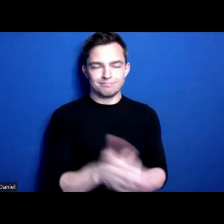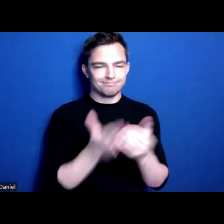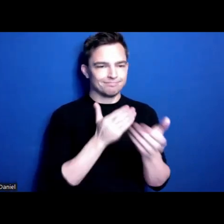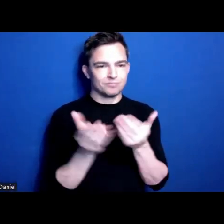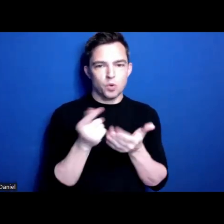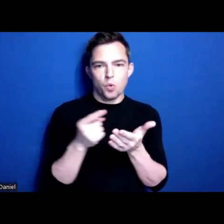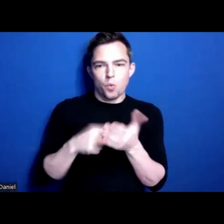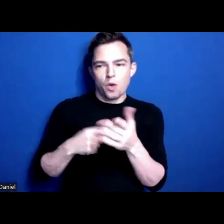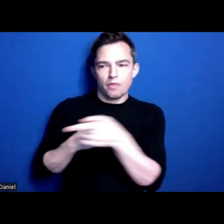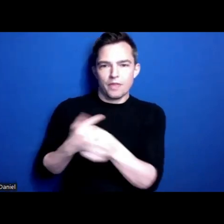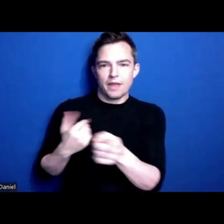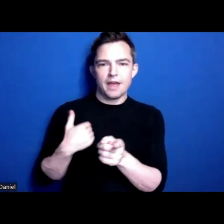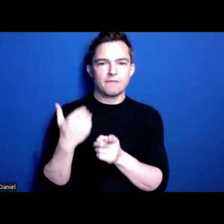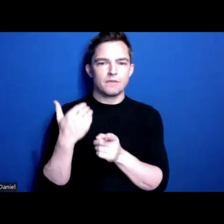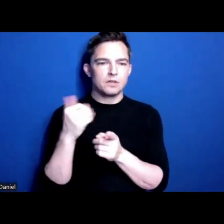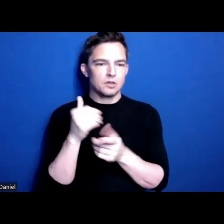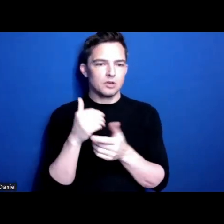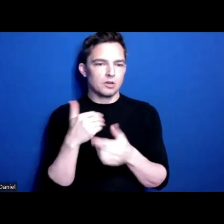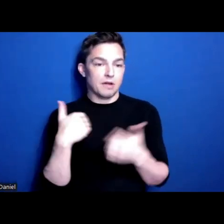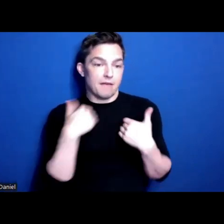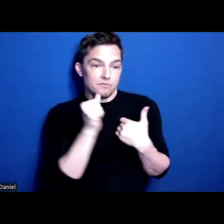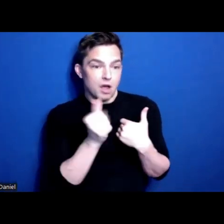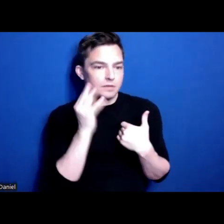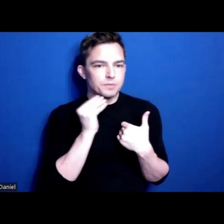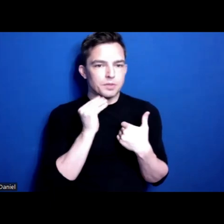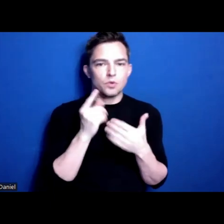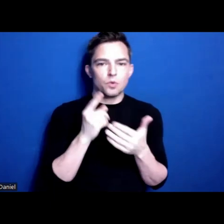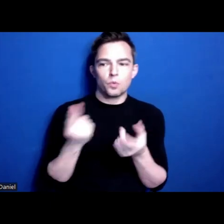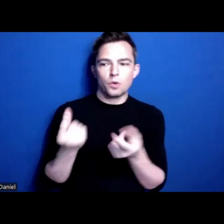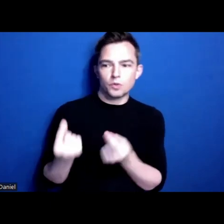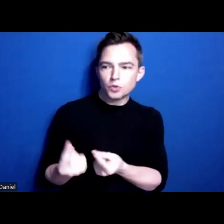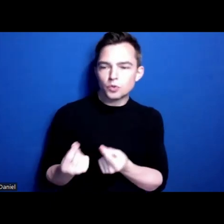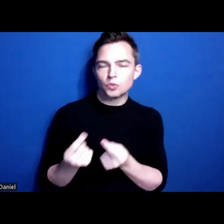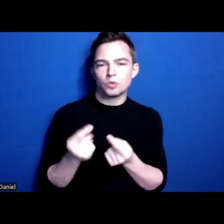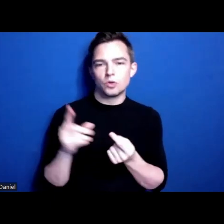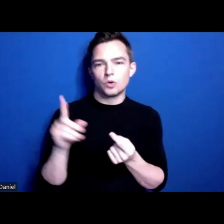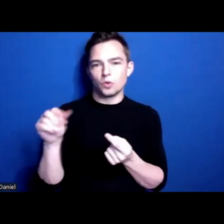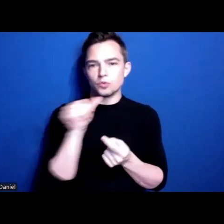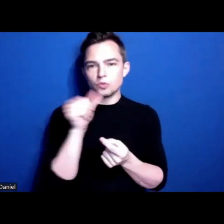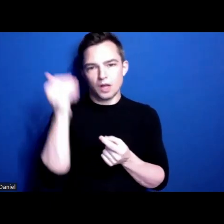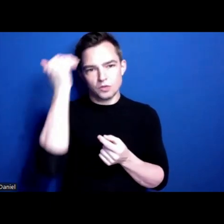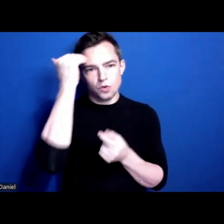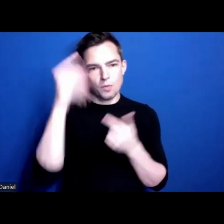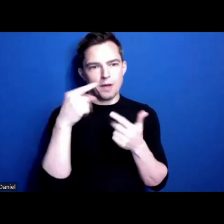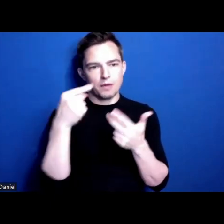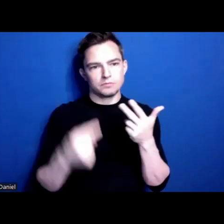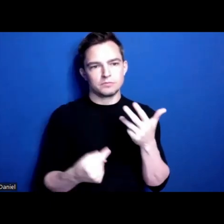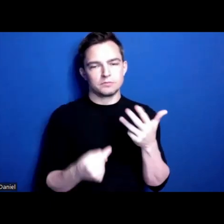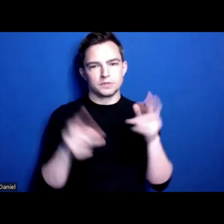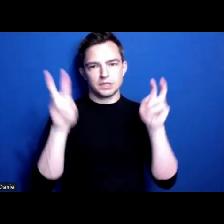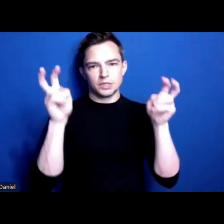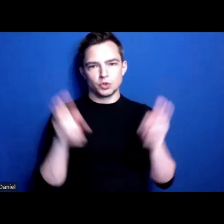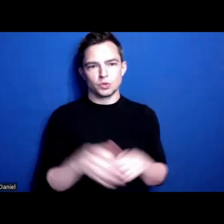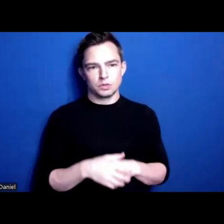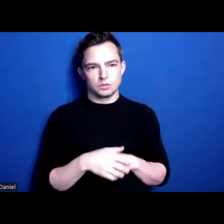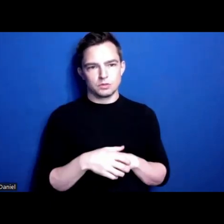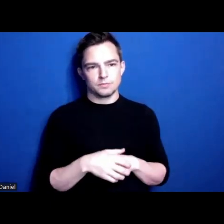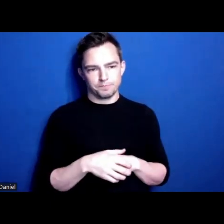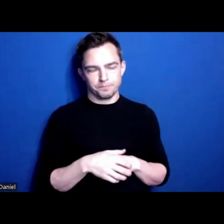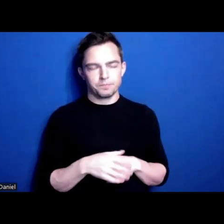have or have not experienced or what they do or do not actually know about the matter at hand,